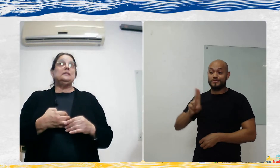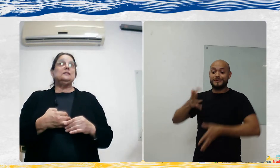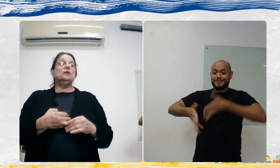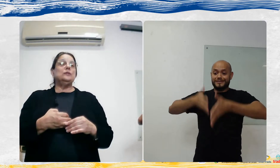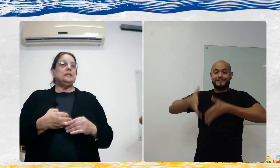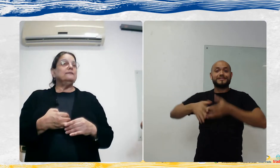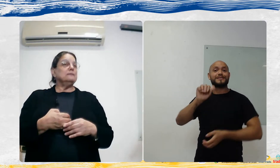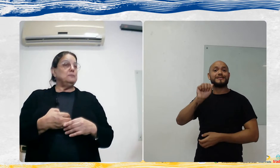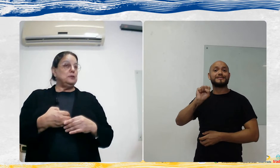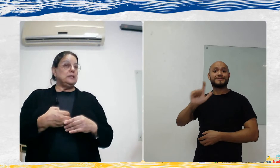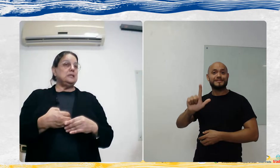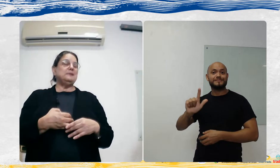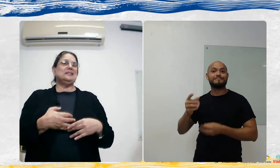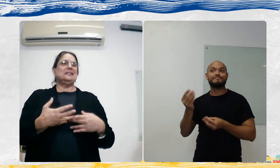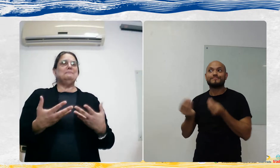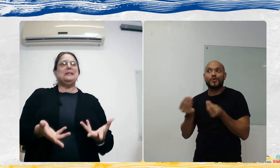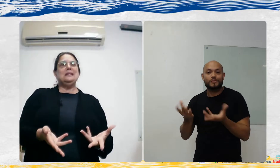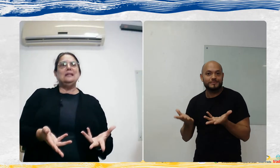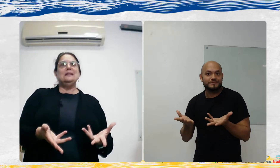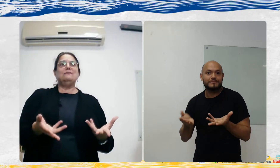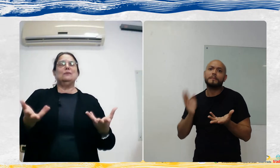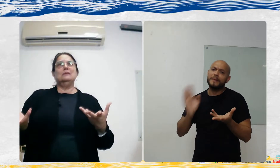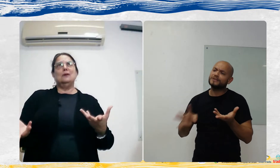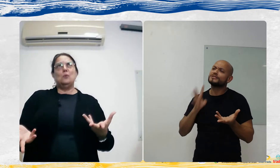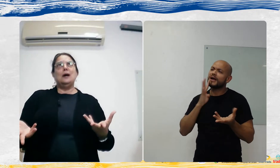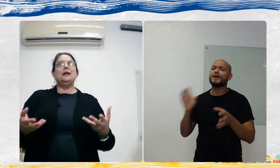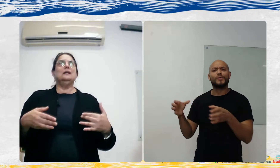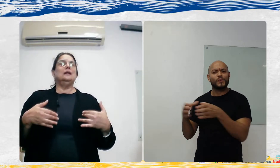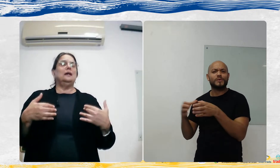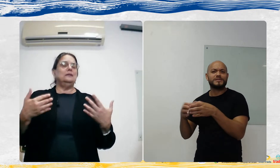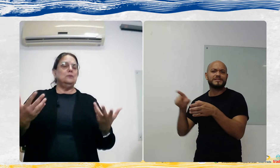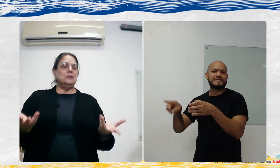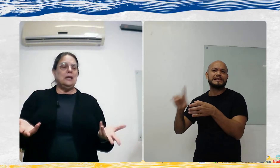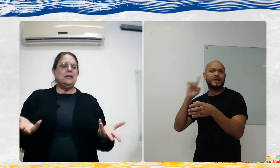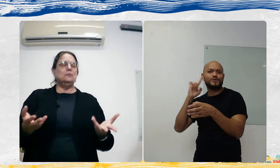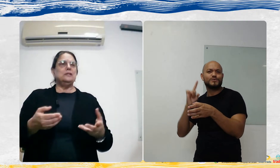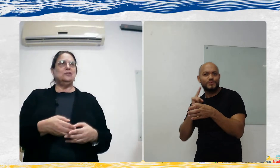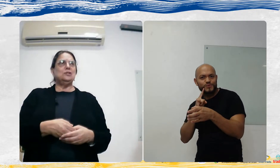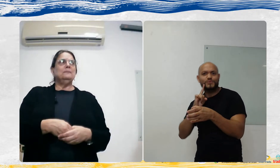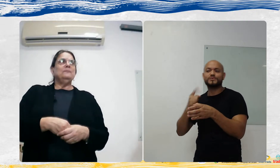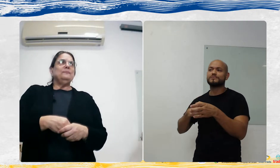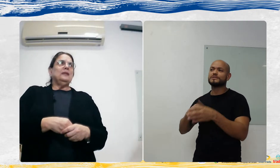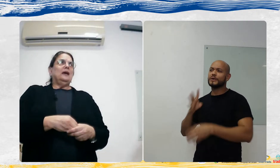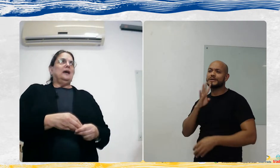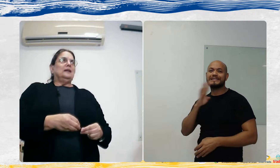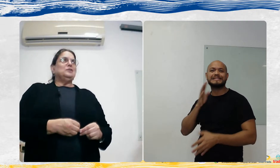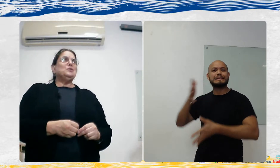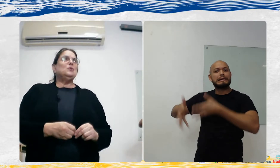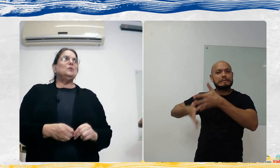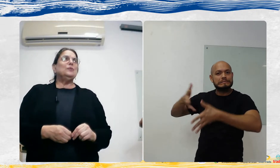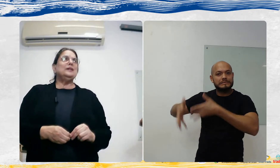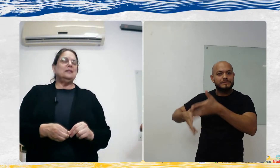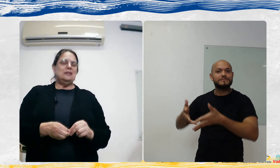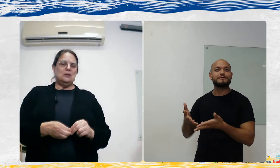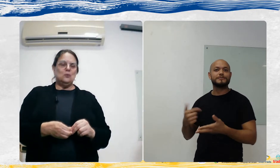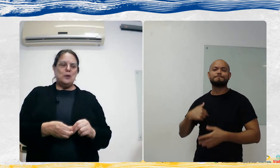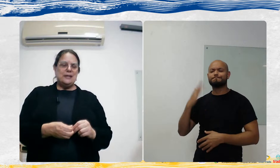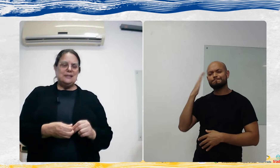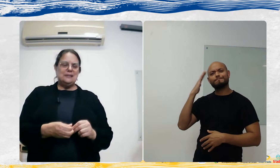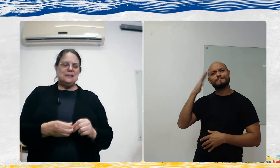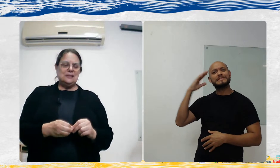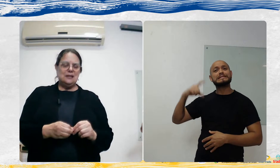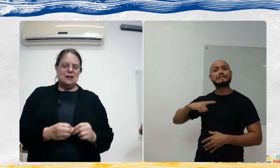But I did know the deaf community because I've been in it for a while. I knew the language. And I know that there